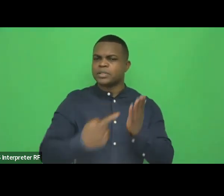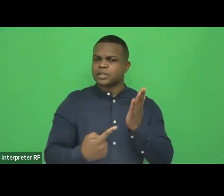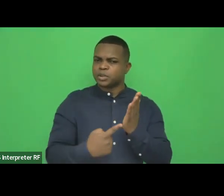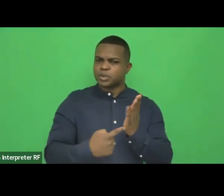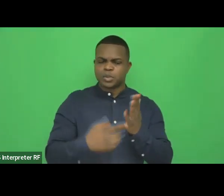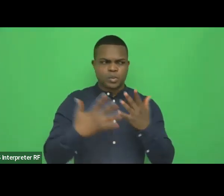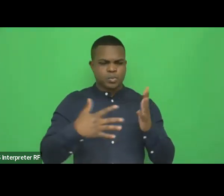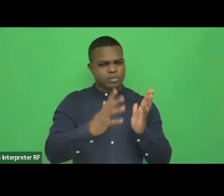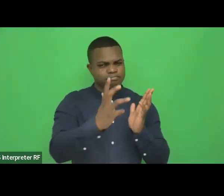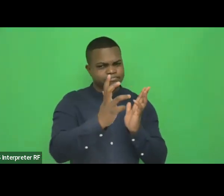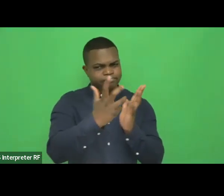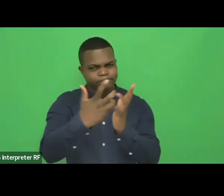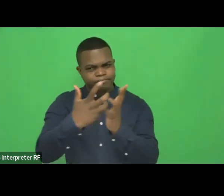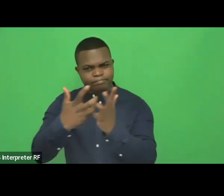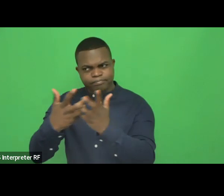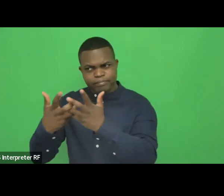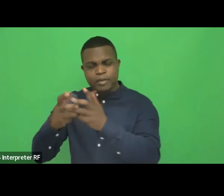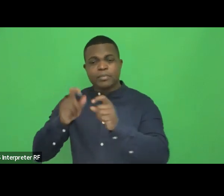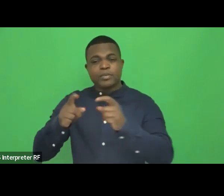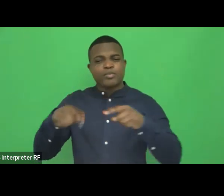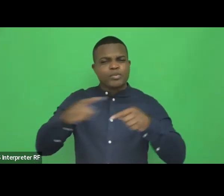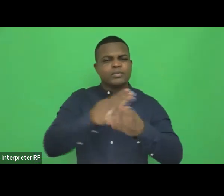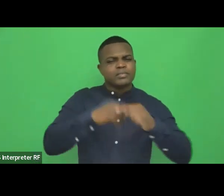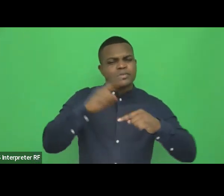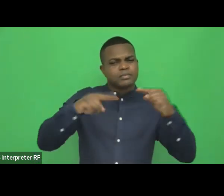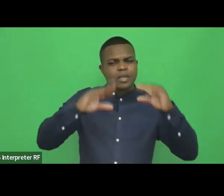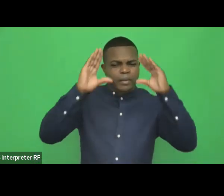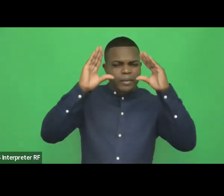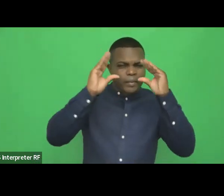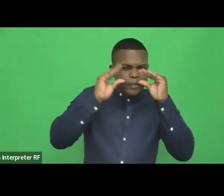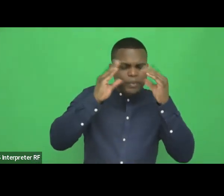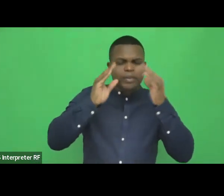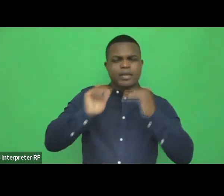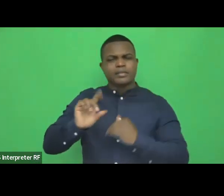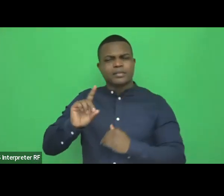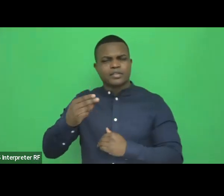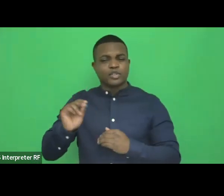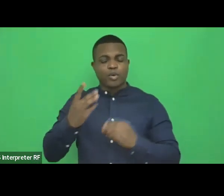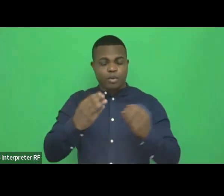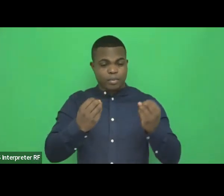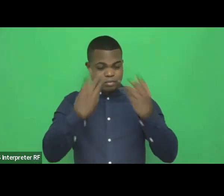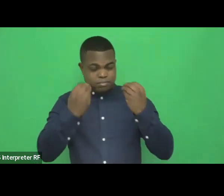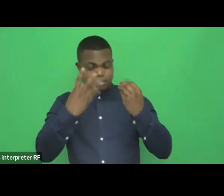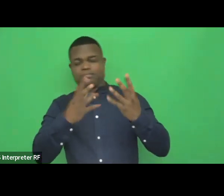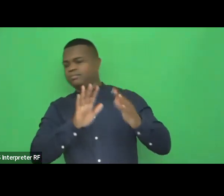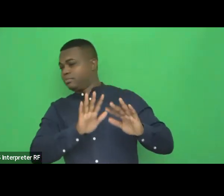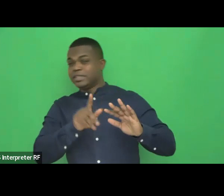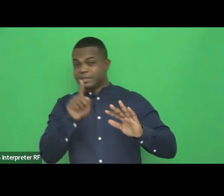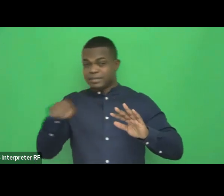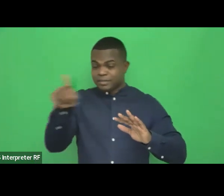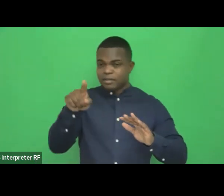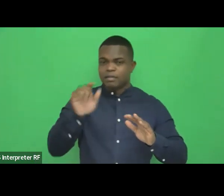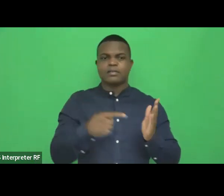individual requirements. One important feature is adjusting the size of the text. This